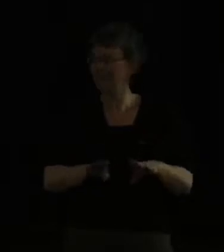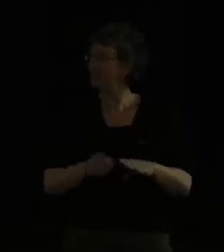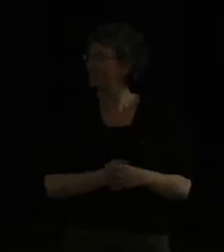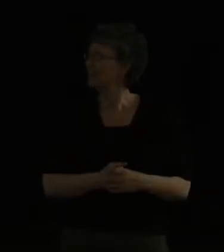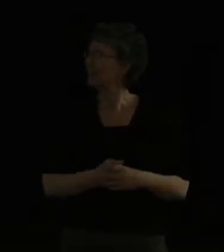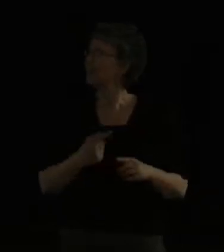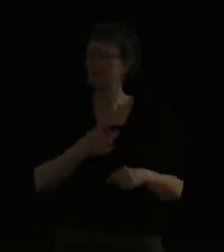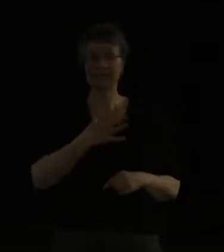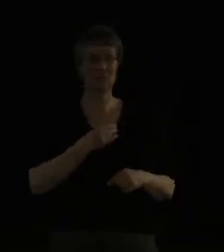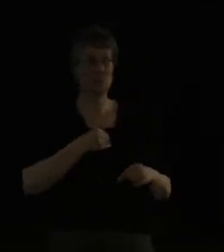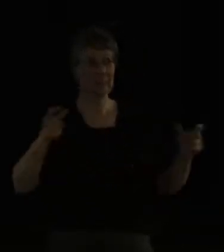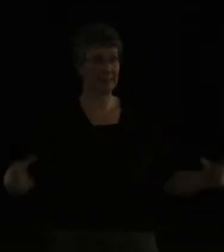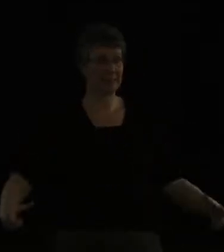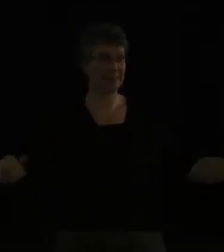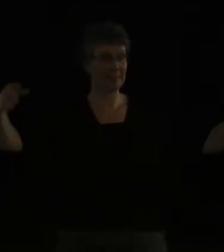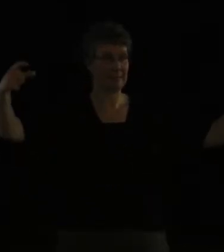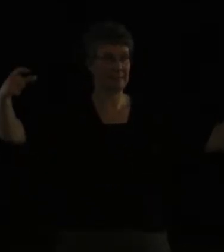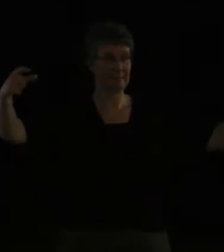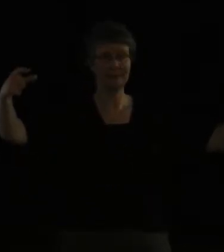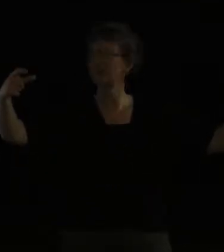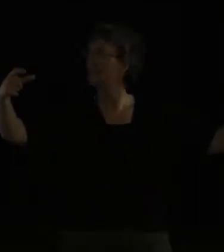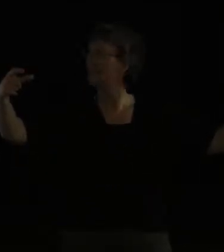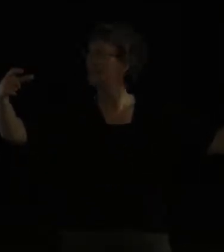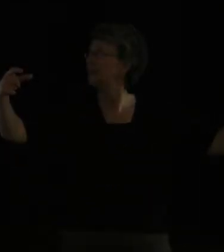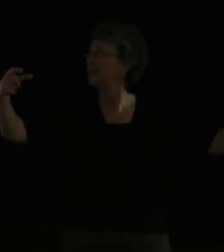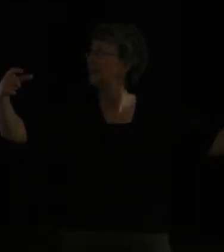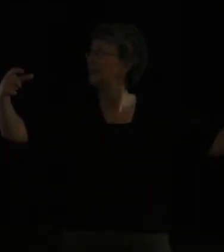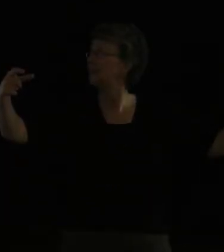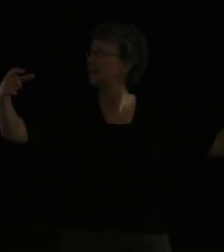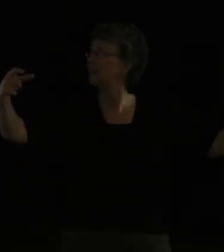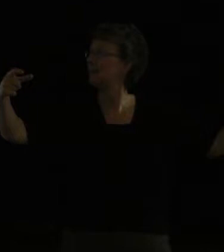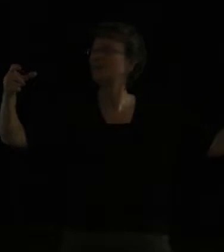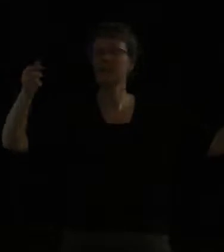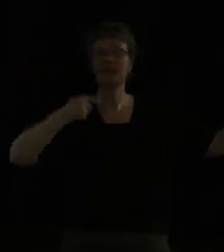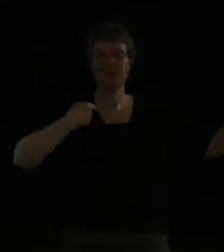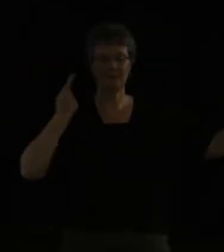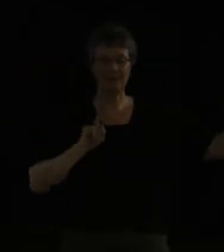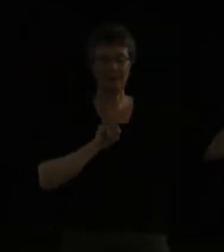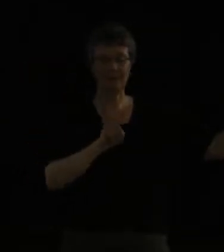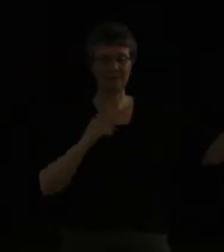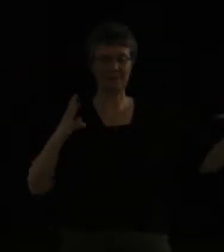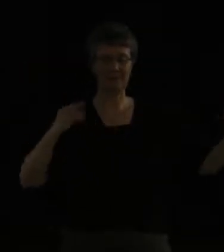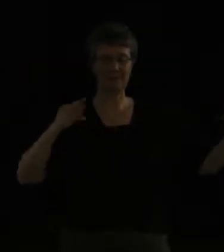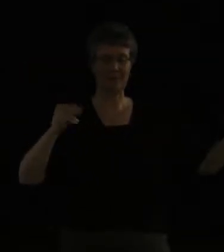each side of the yellow truncated domes, sensors go off, and then in the roadway,